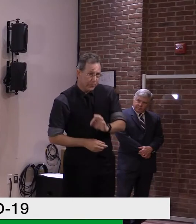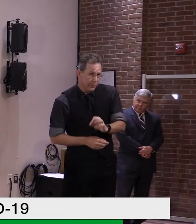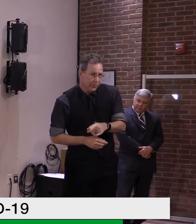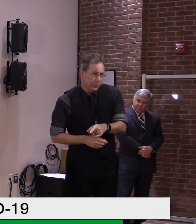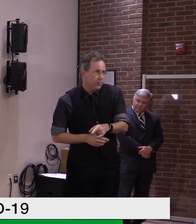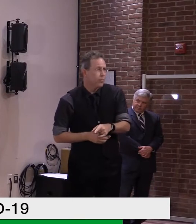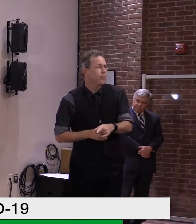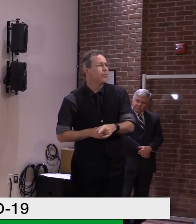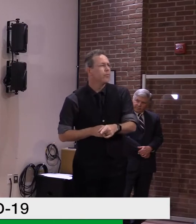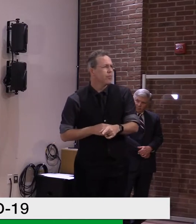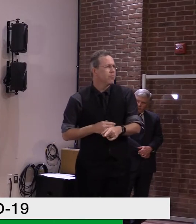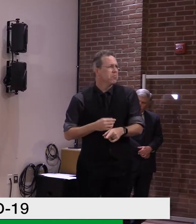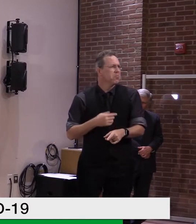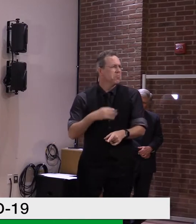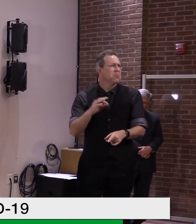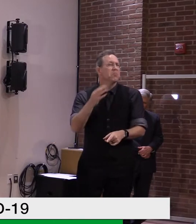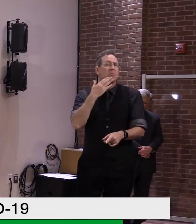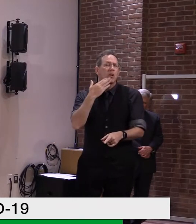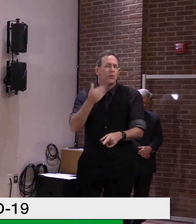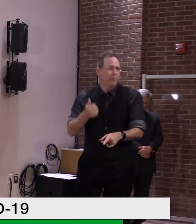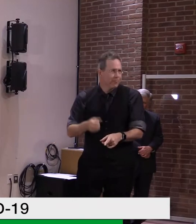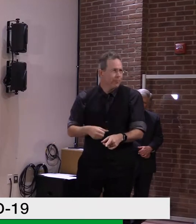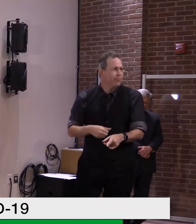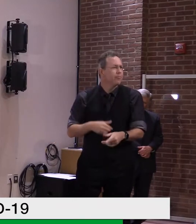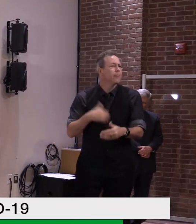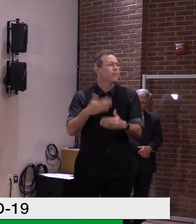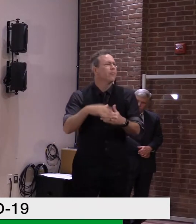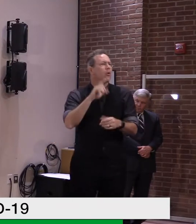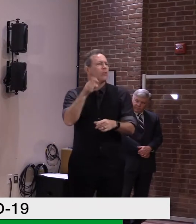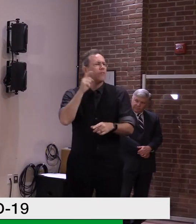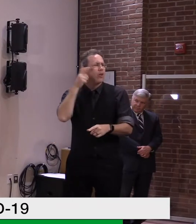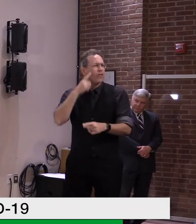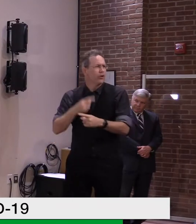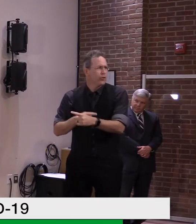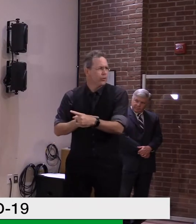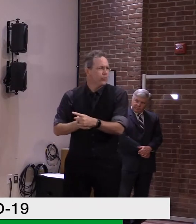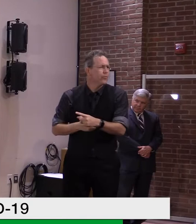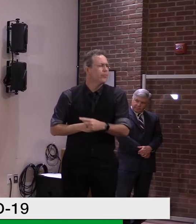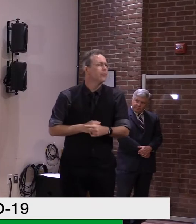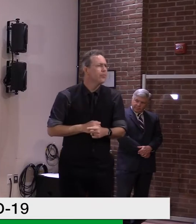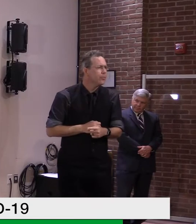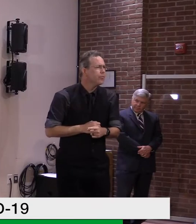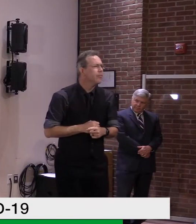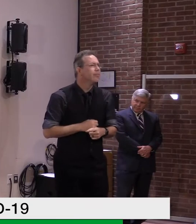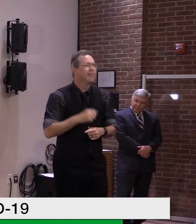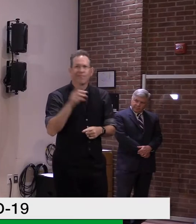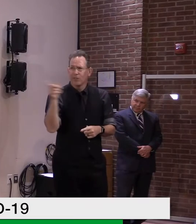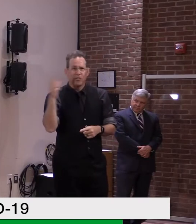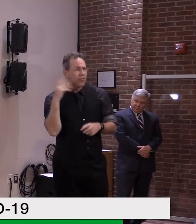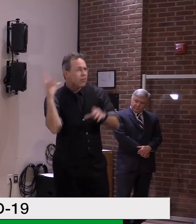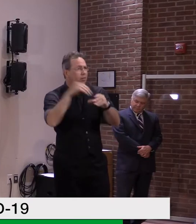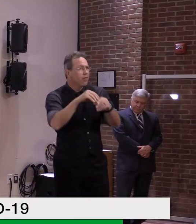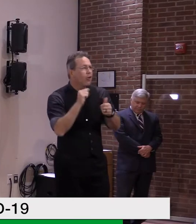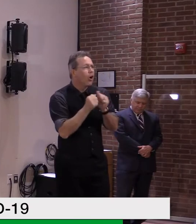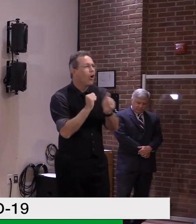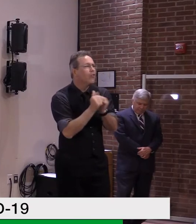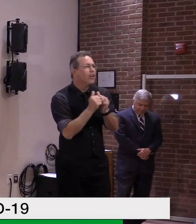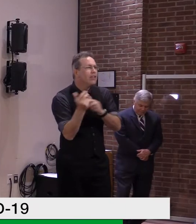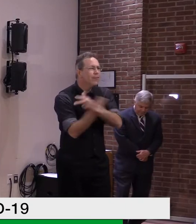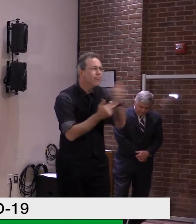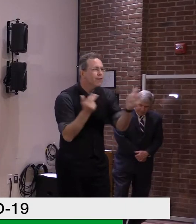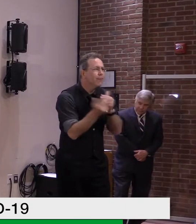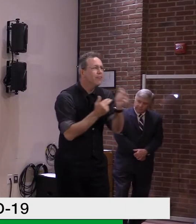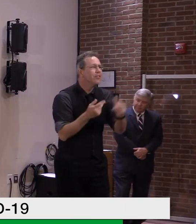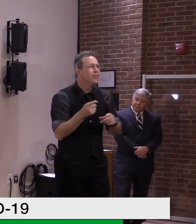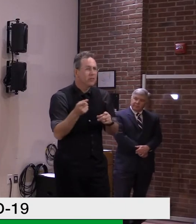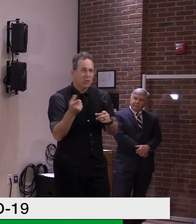also monitoring the traffic in and out of the state on a weekly basis. So that's another metric that we keep